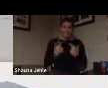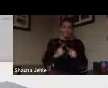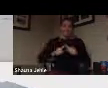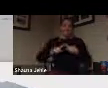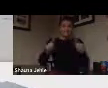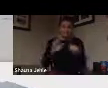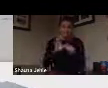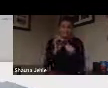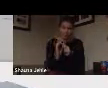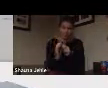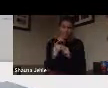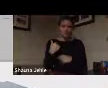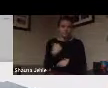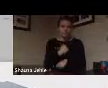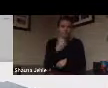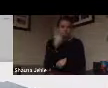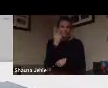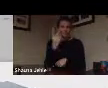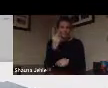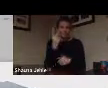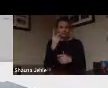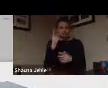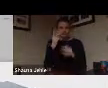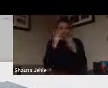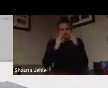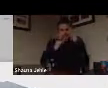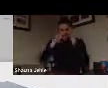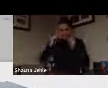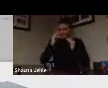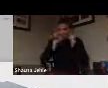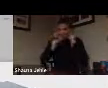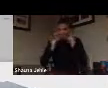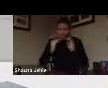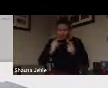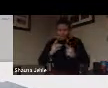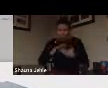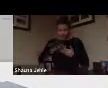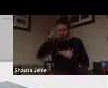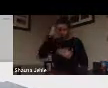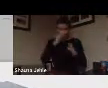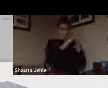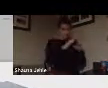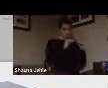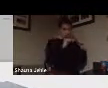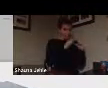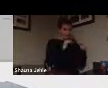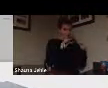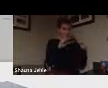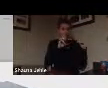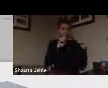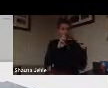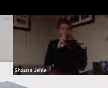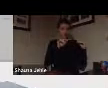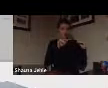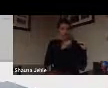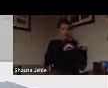seeing how just the experiential learning while being in Romania has helped us adapt to this new one.